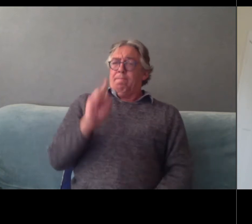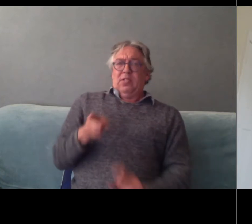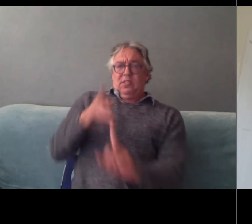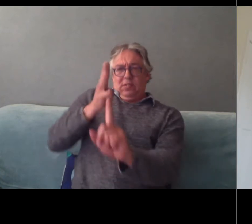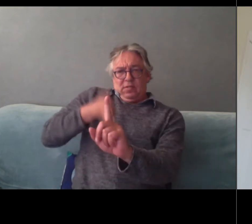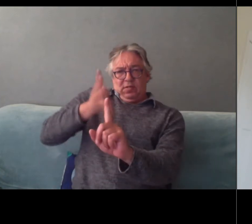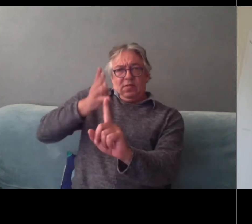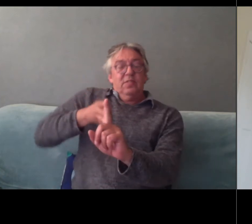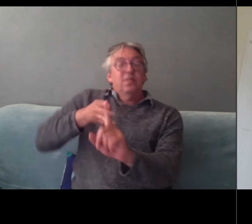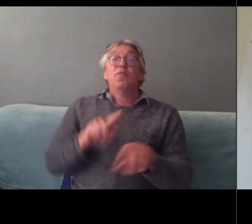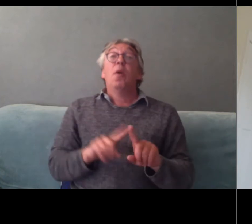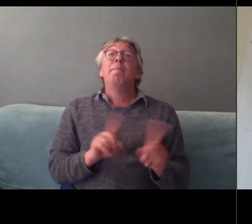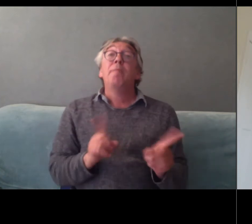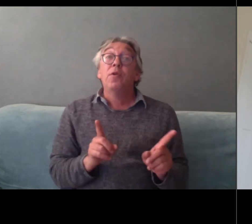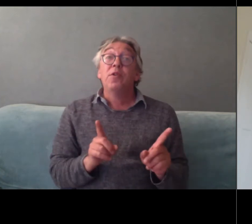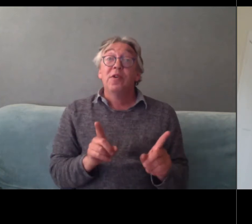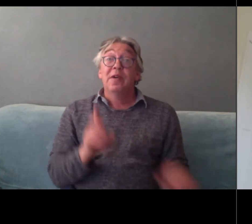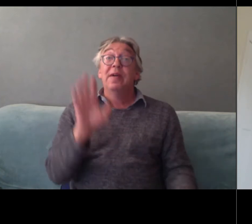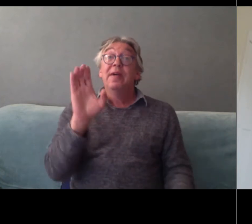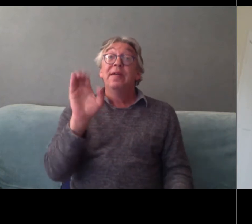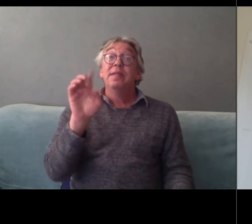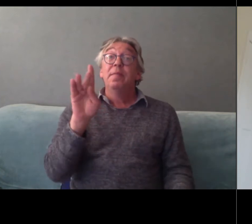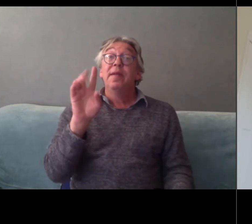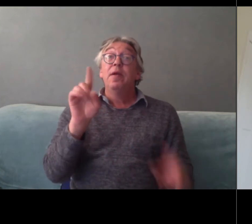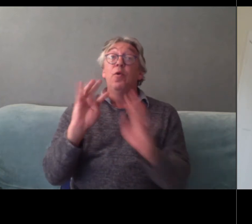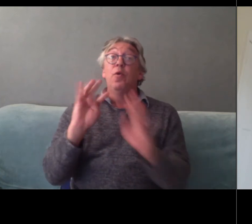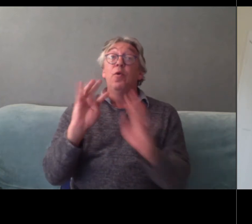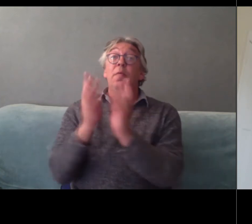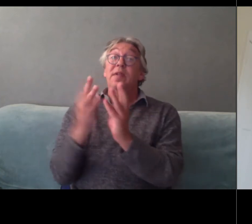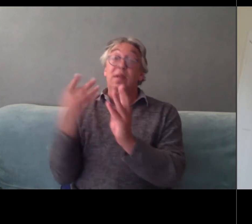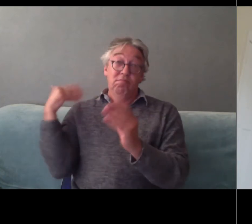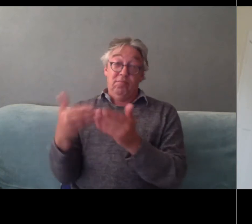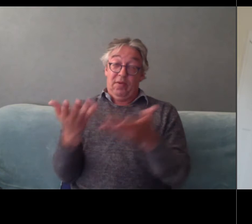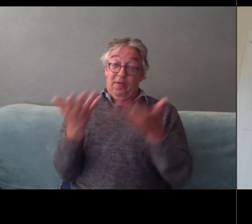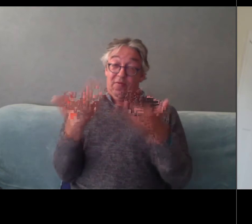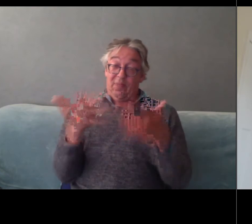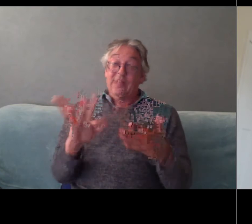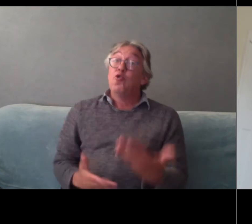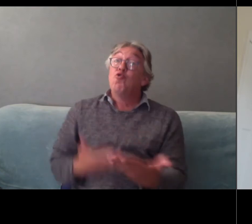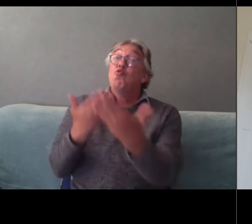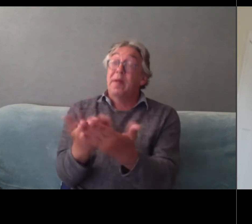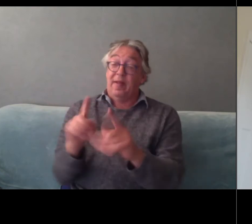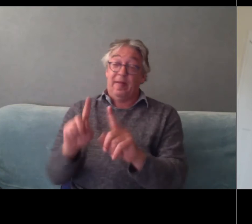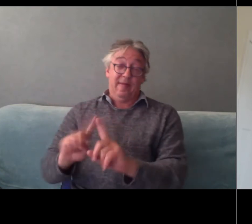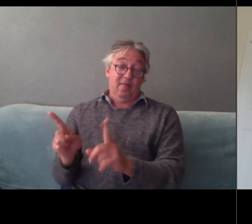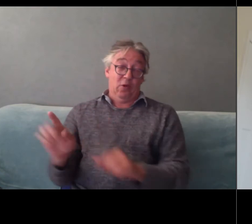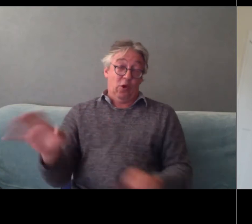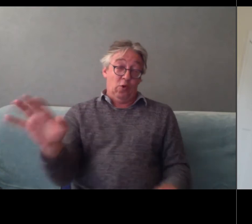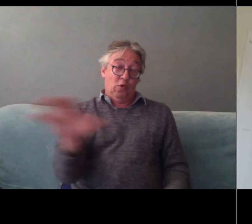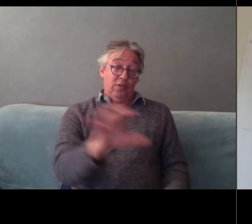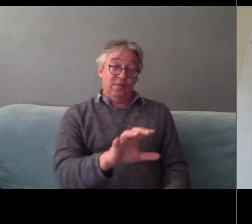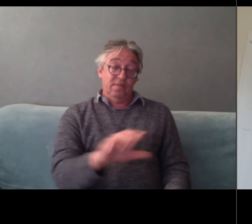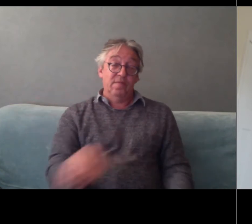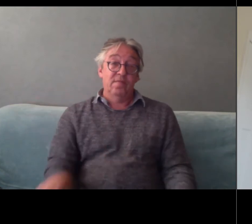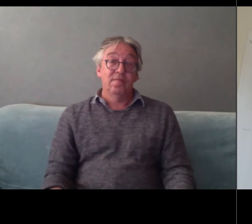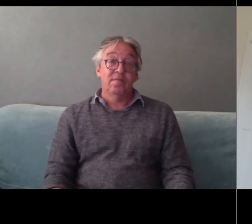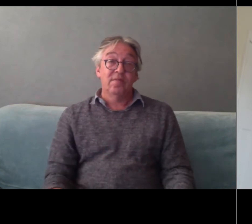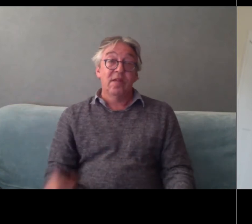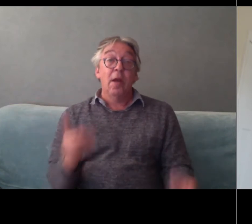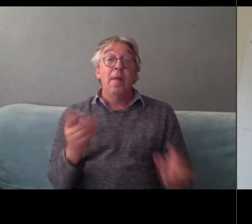states over the years. And mainly European countries have been criticised, different